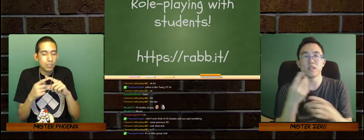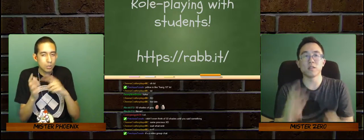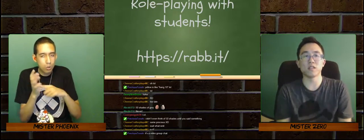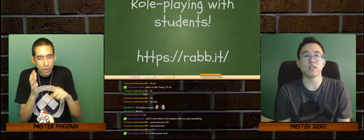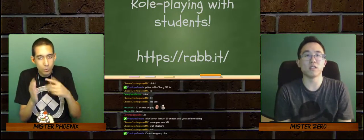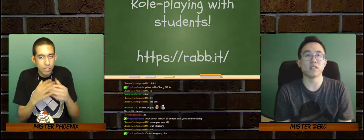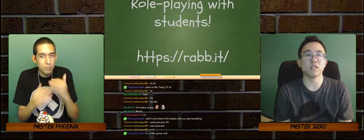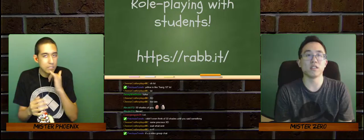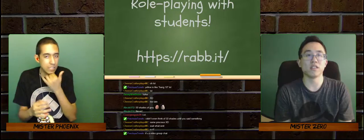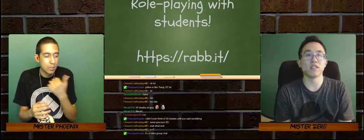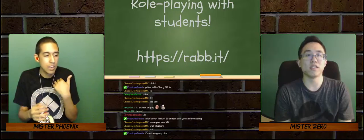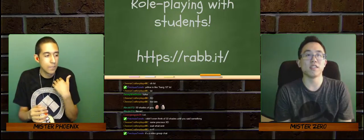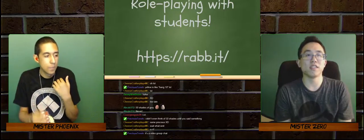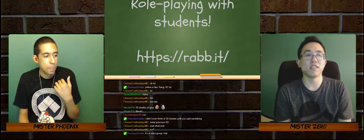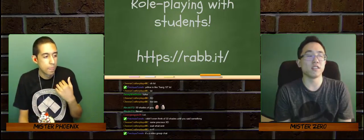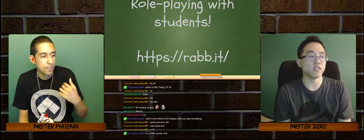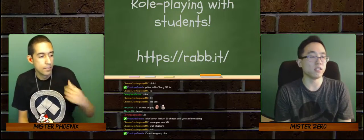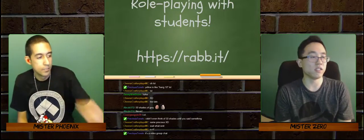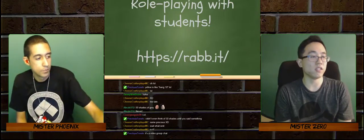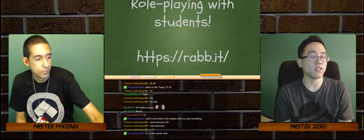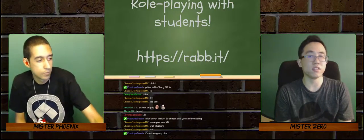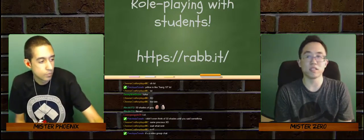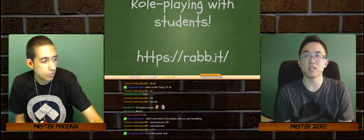to correct whatever mistake you have.